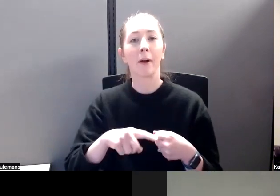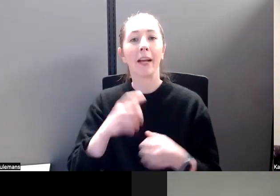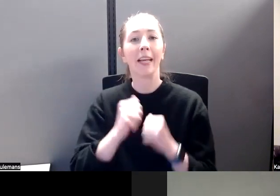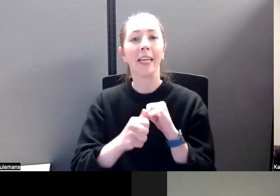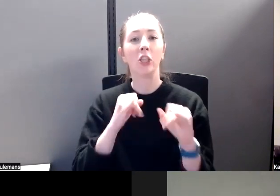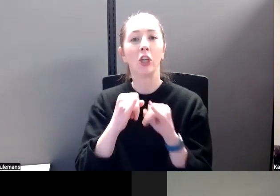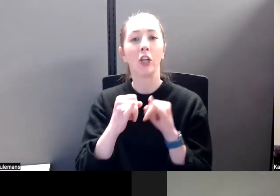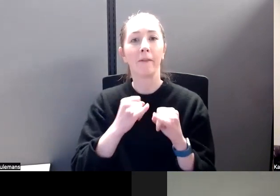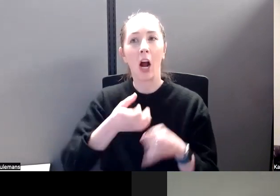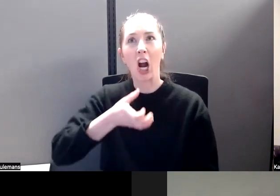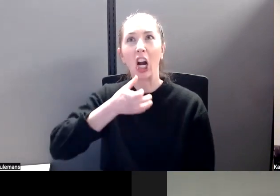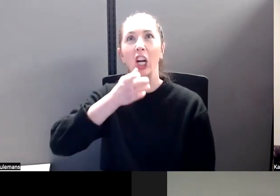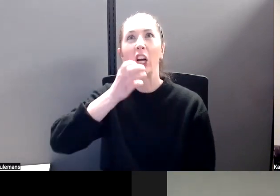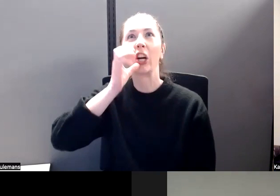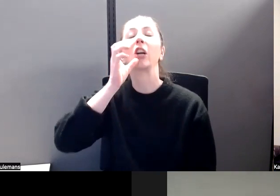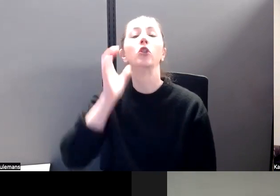like pounding back coffee.